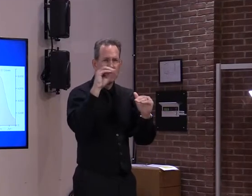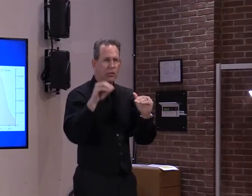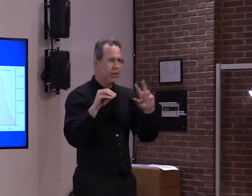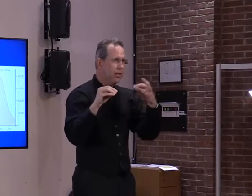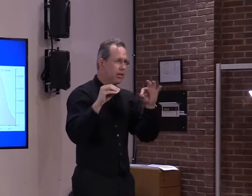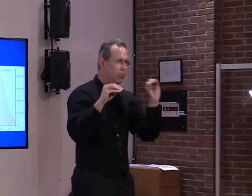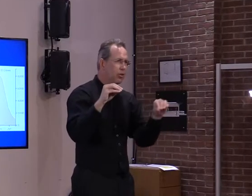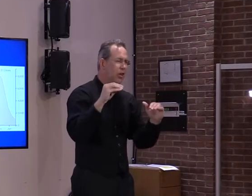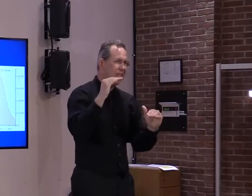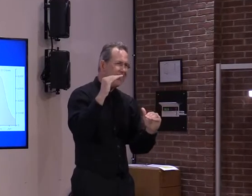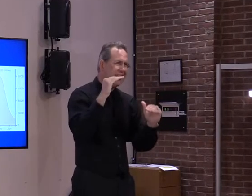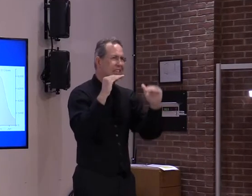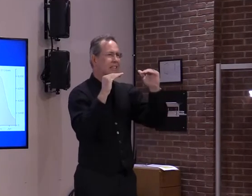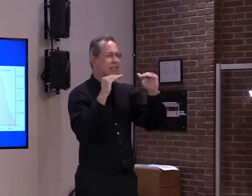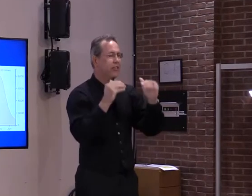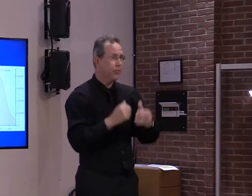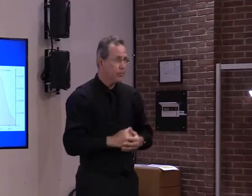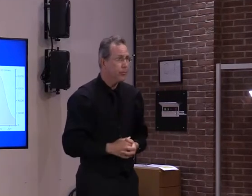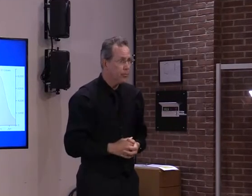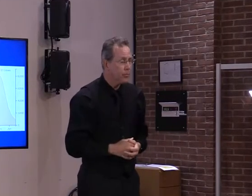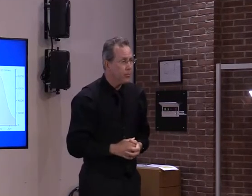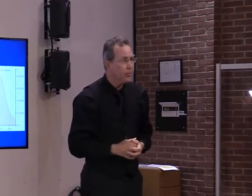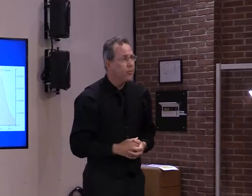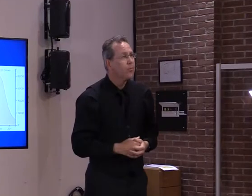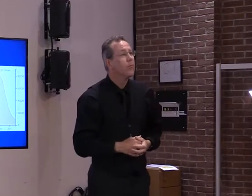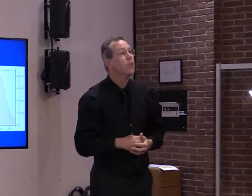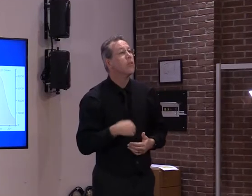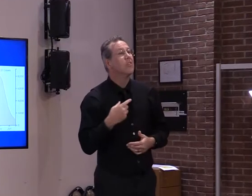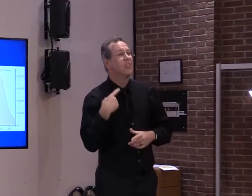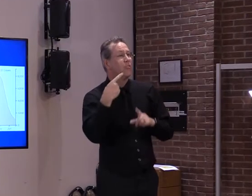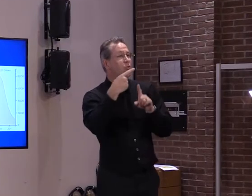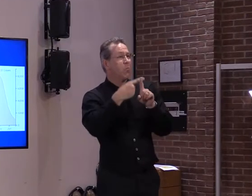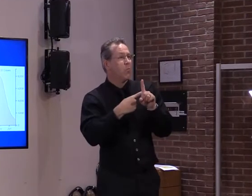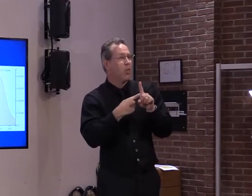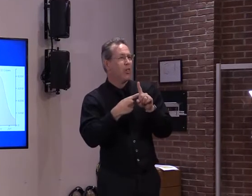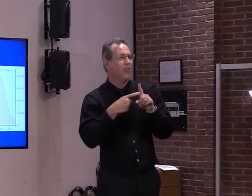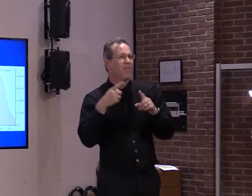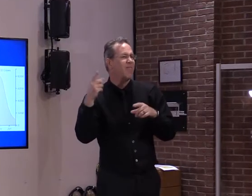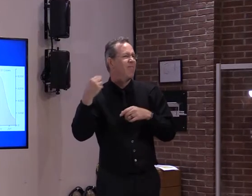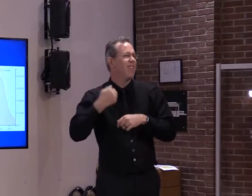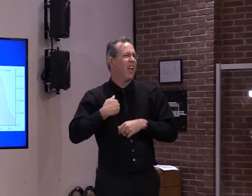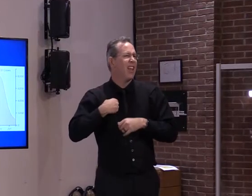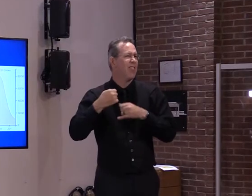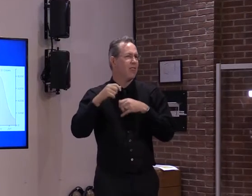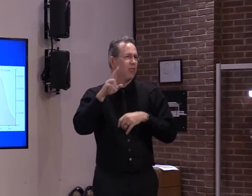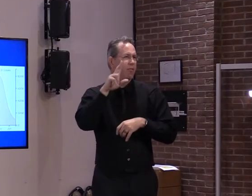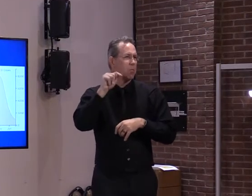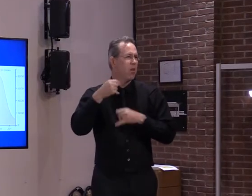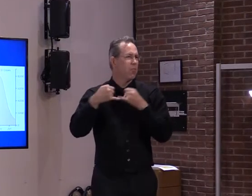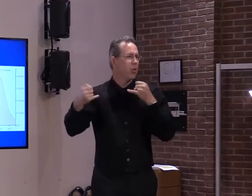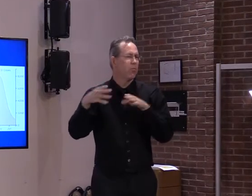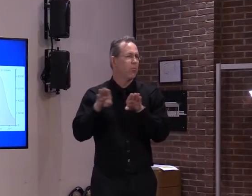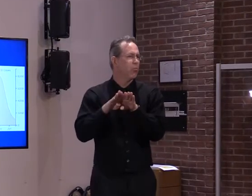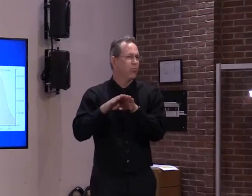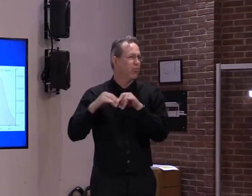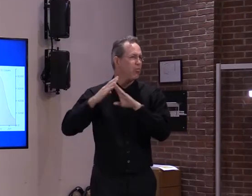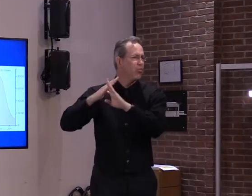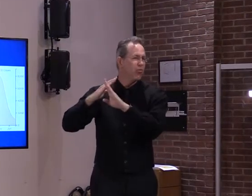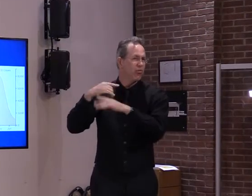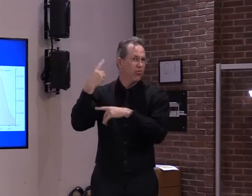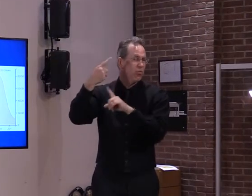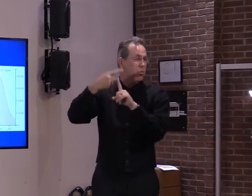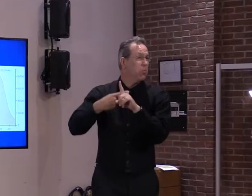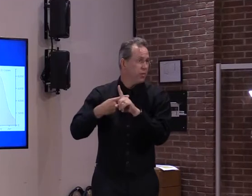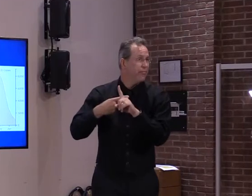did extend its border crossing for another month. But just yesterday, Canada did announce a policy change regarding fully